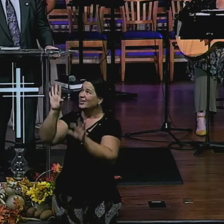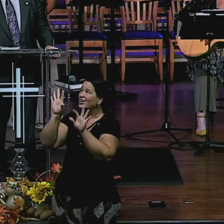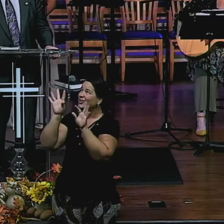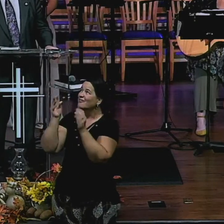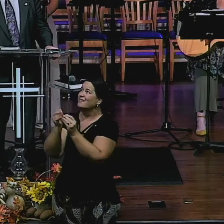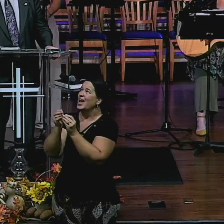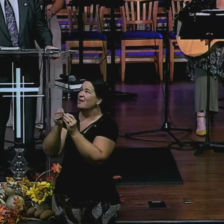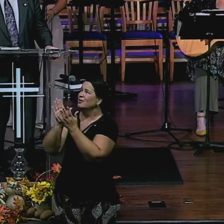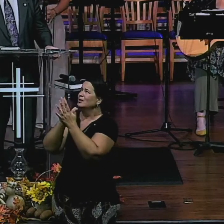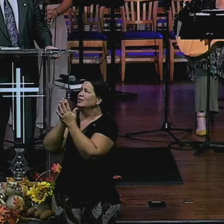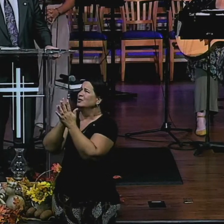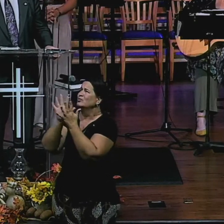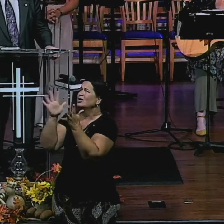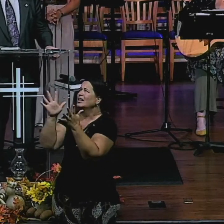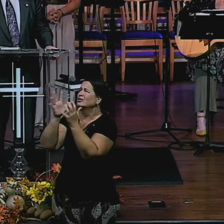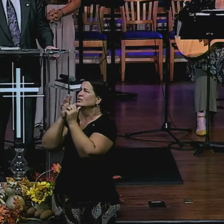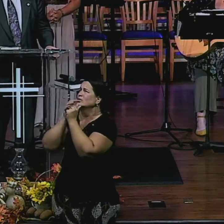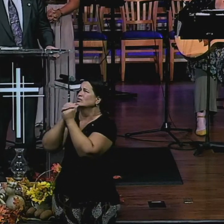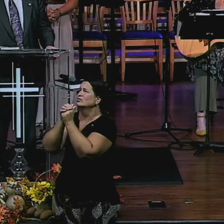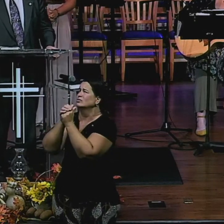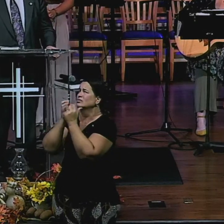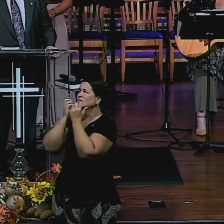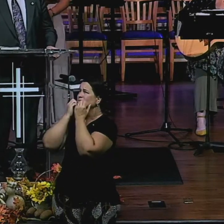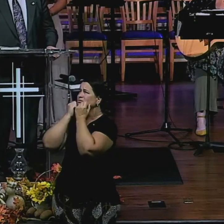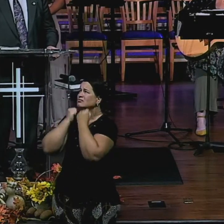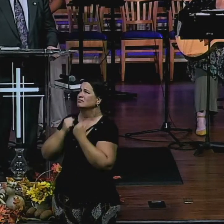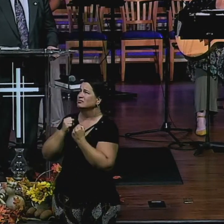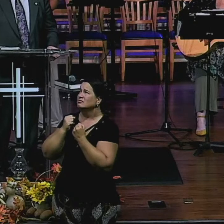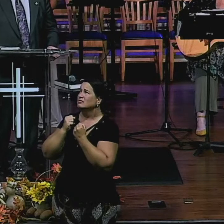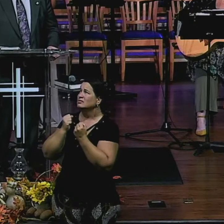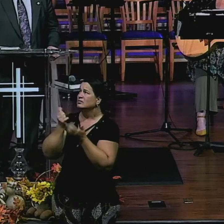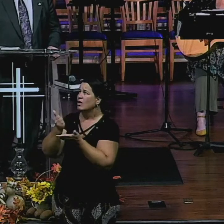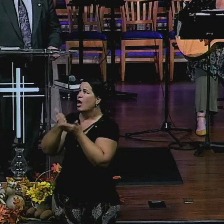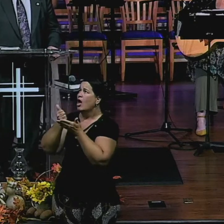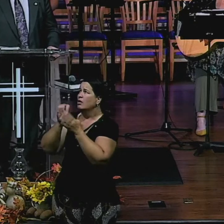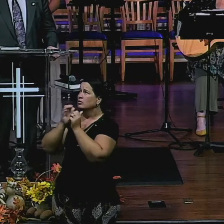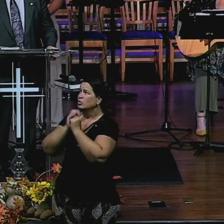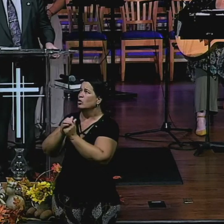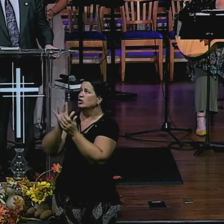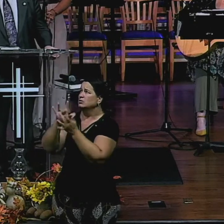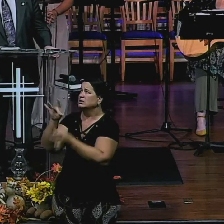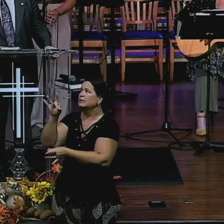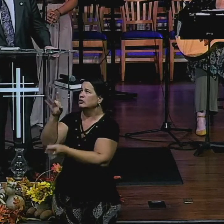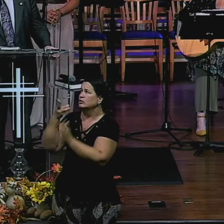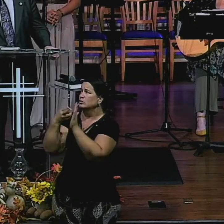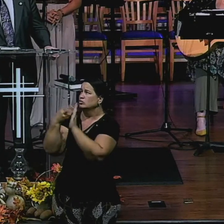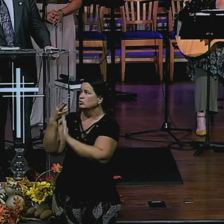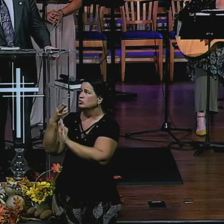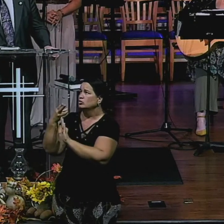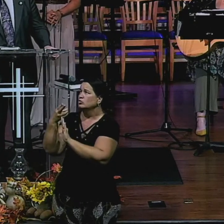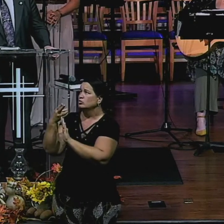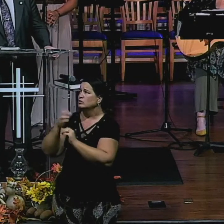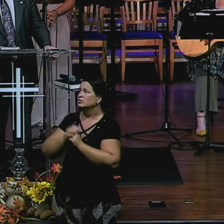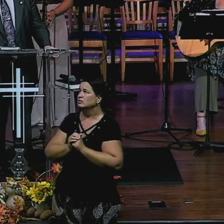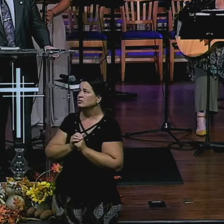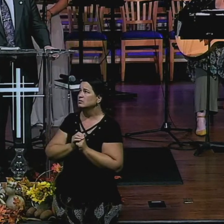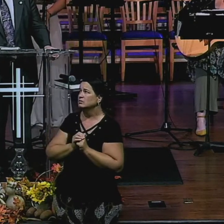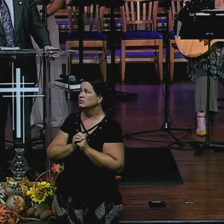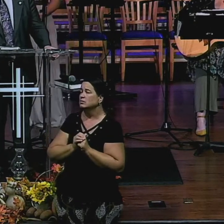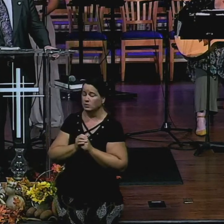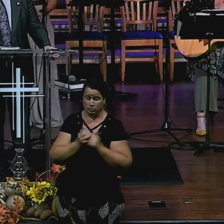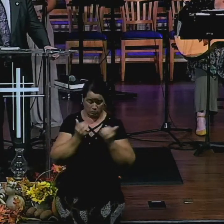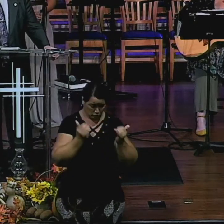you. Give us hearts today to worship you in spirit and in truth. We do pray for Todd and Katie today as they are serving you in Thailand